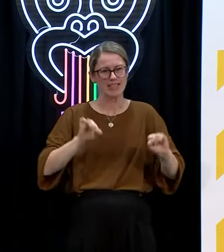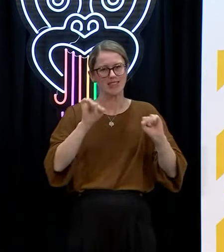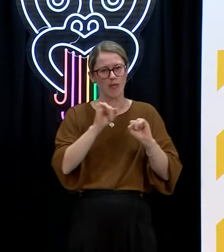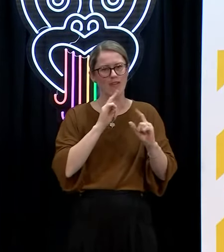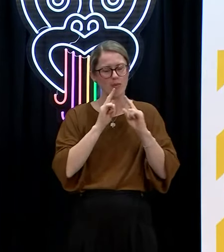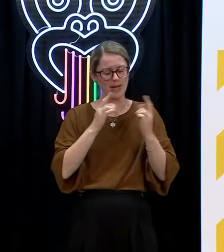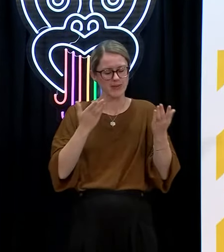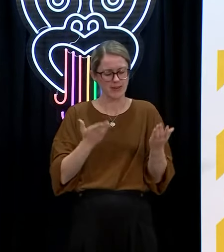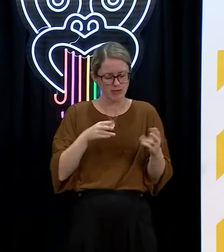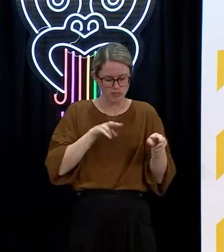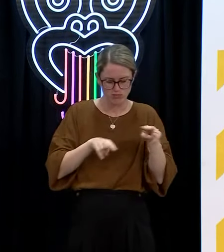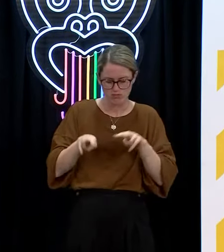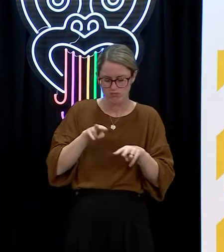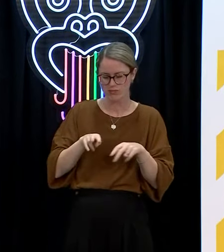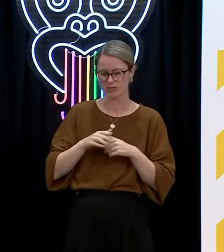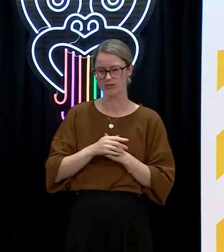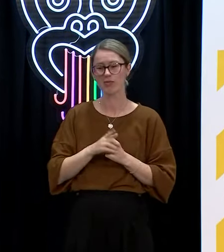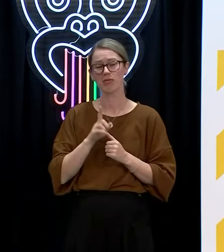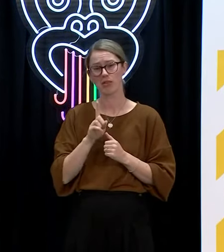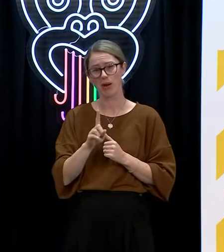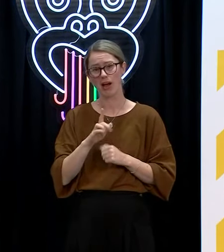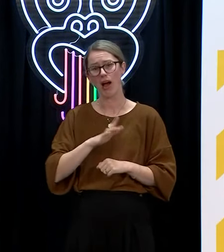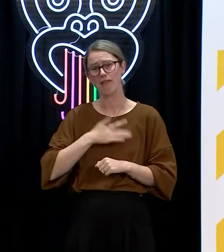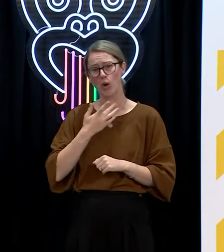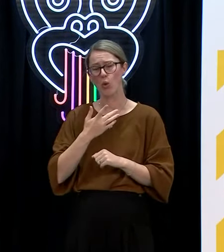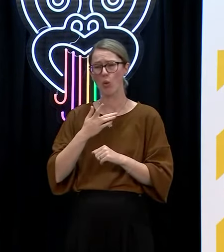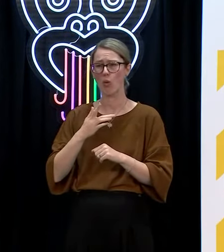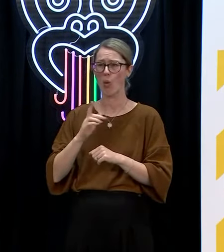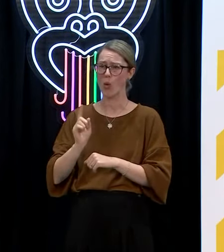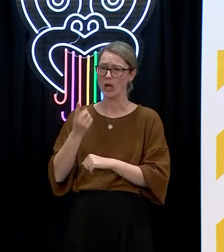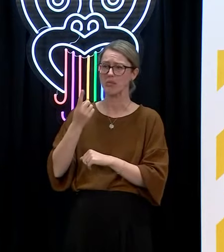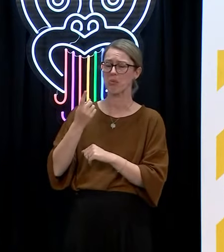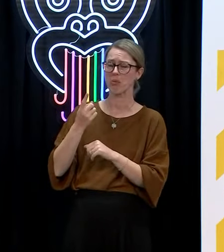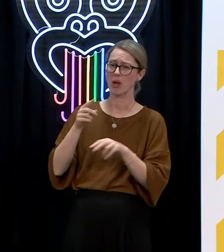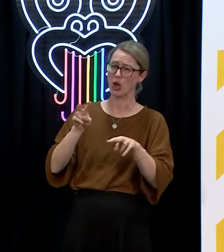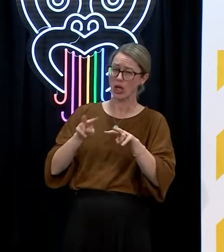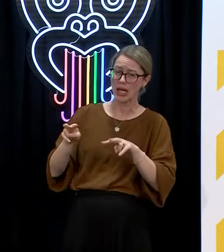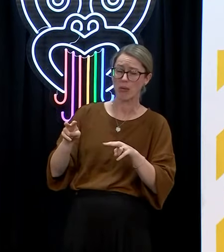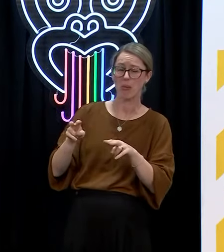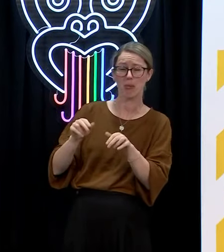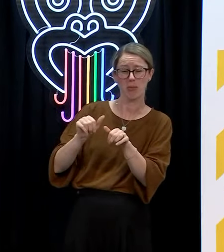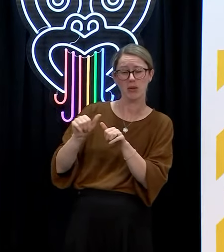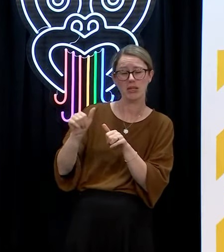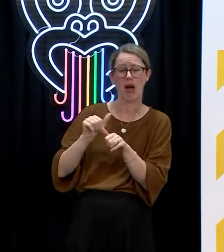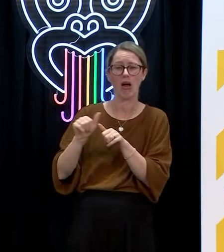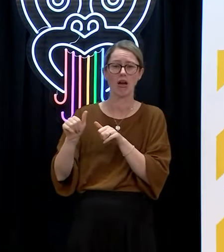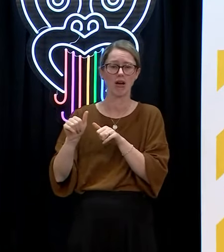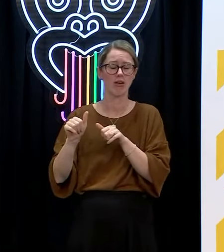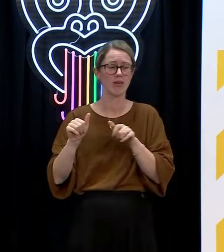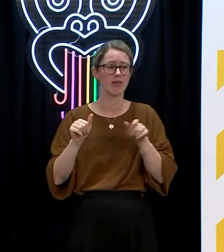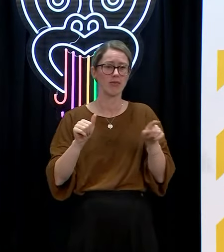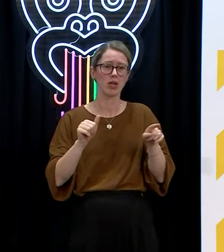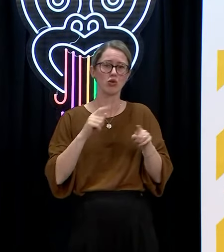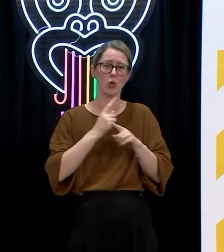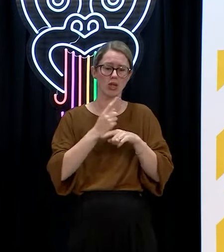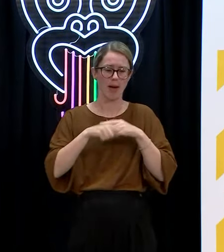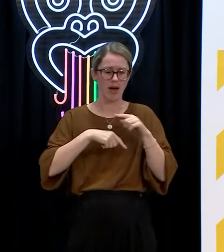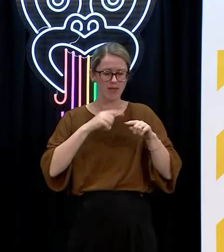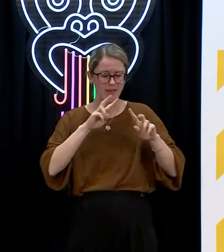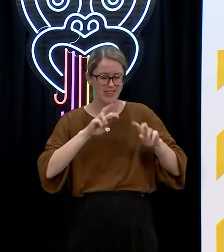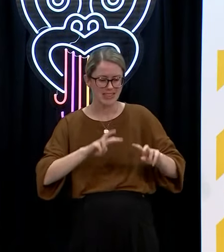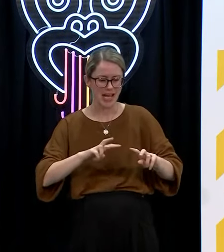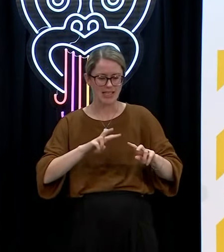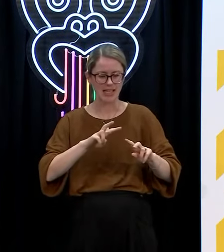new information you're getting. But I'd say there are some encouraging signs. So Dr. Bloomfield has already talked about the case investigations today. We're